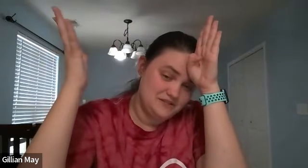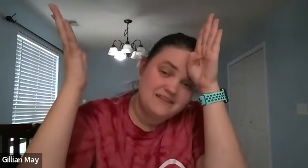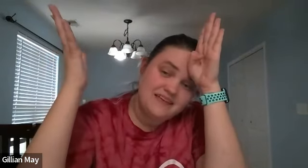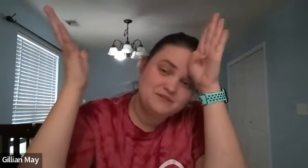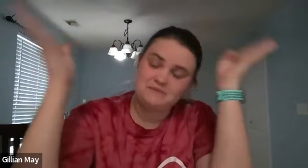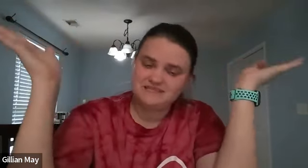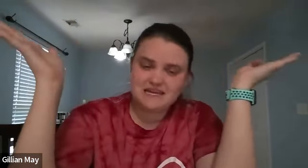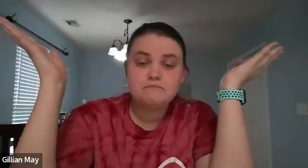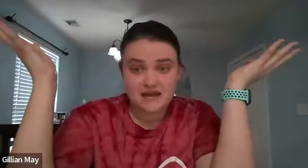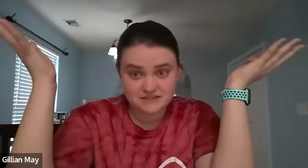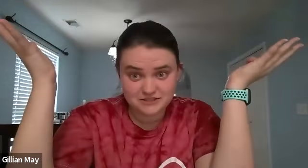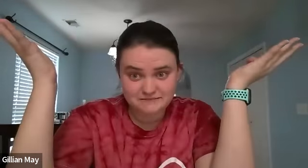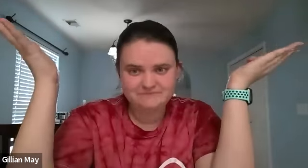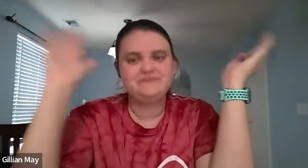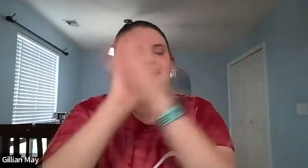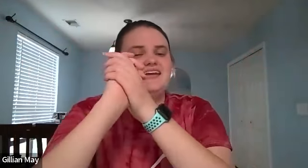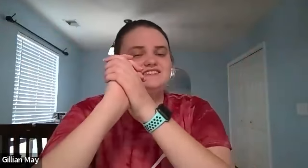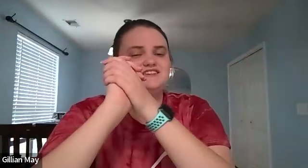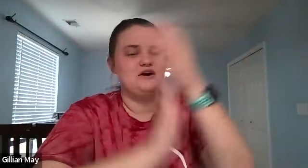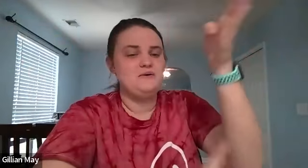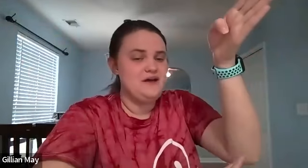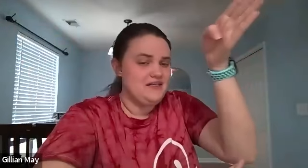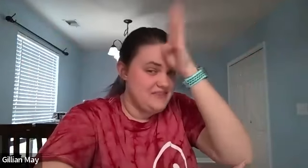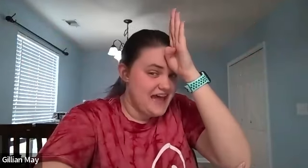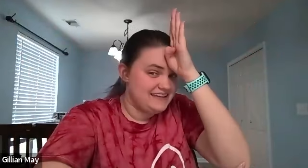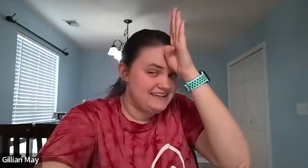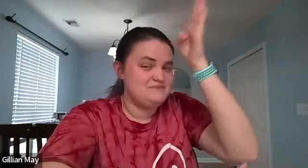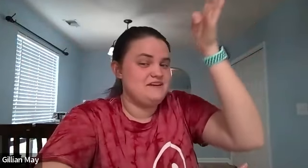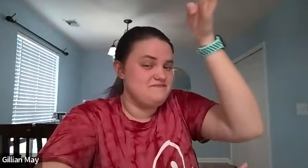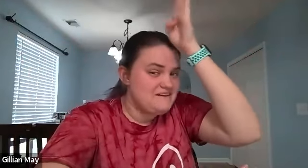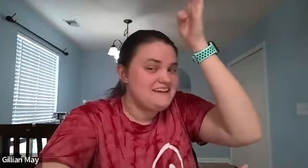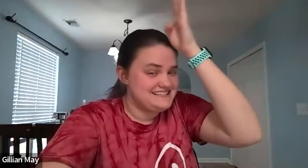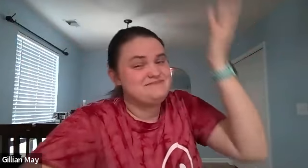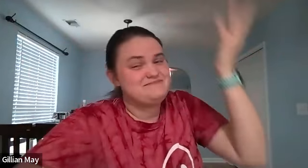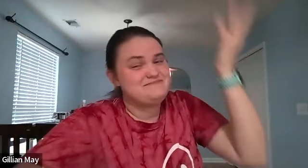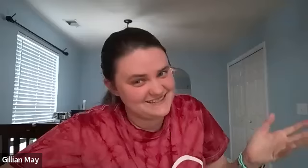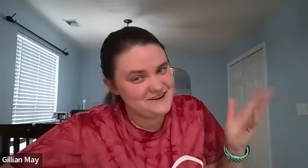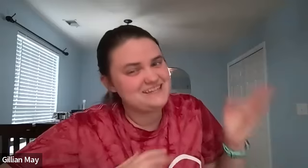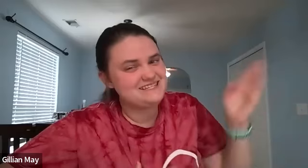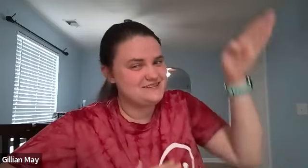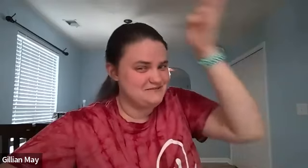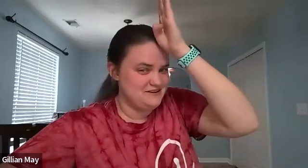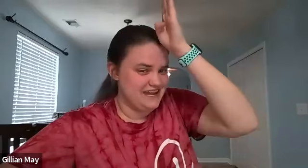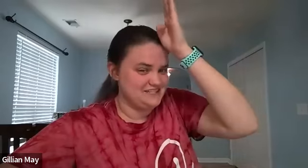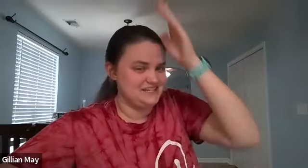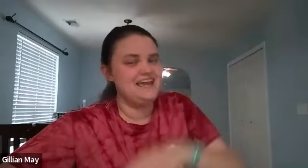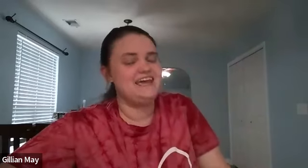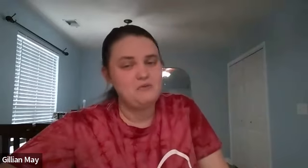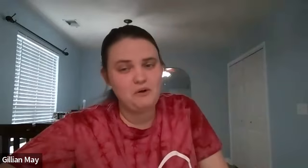my language, but I'm gonna say it, bastard. And so that it can be a very easy miscommunication. And I won't